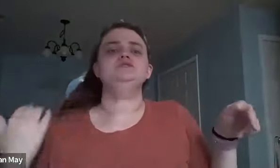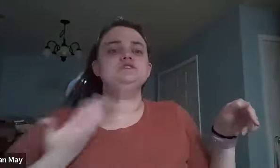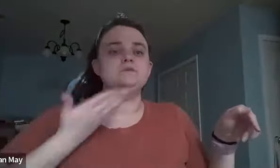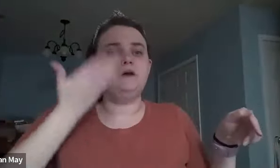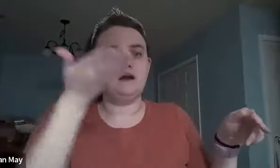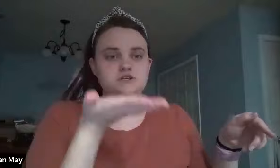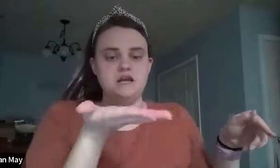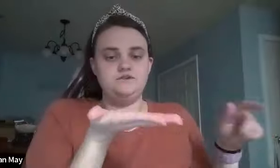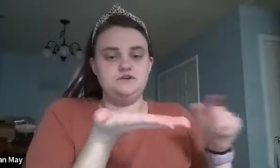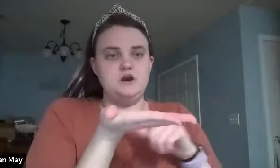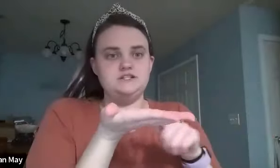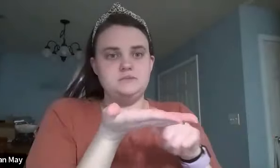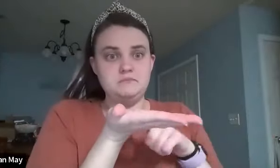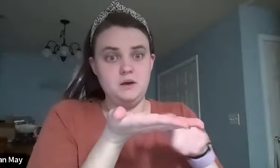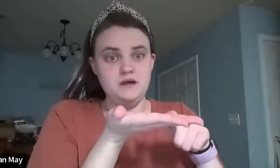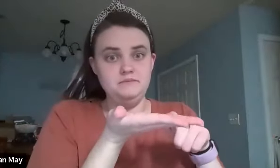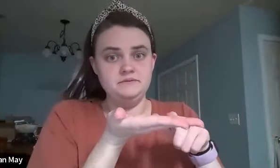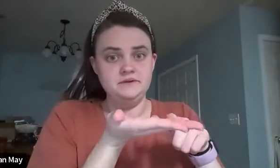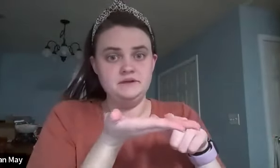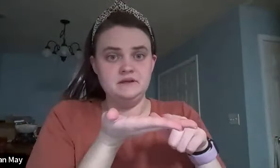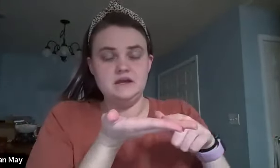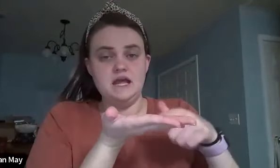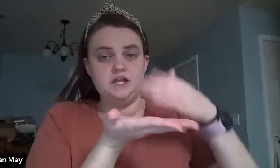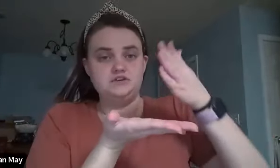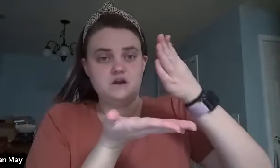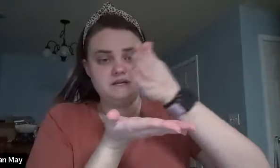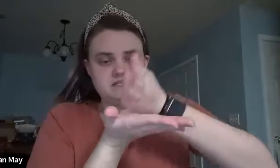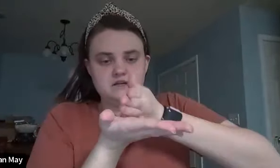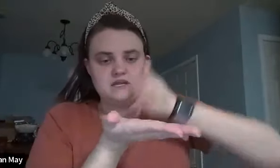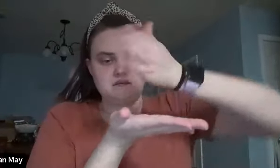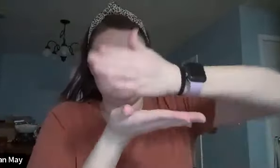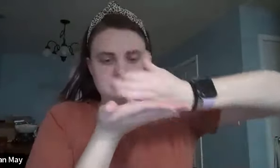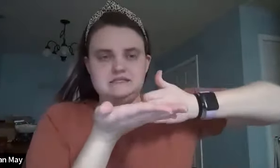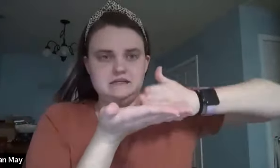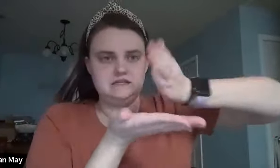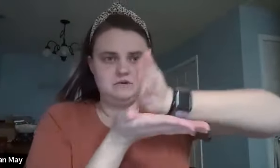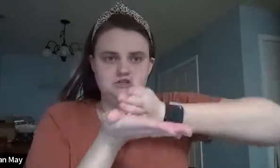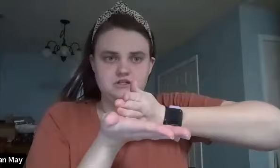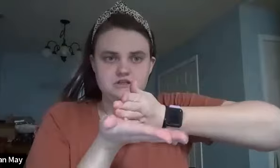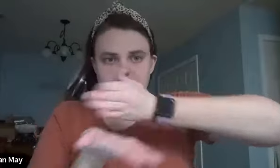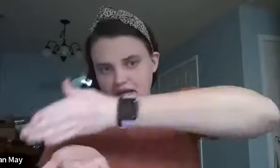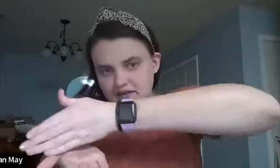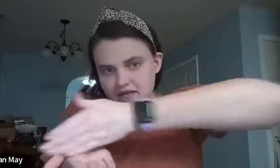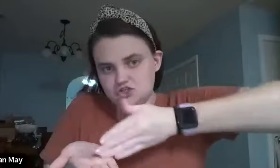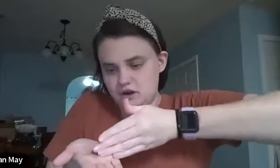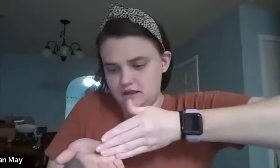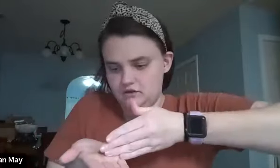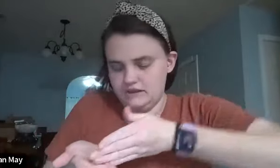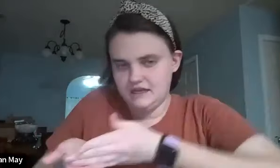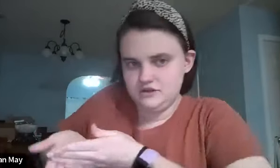going to do for pie is you're going to have your non-dominant palm up, and your dominant is going to make like a slicing motion. And you're making like a triangle. Like, I know you can't